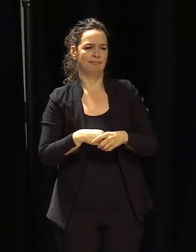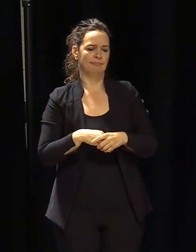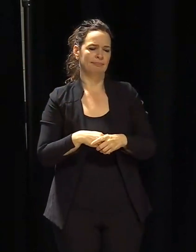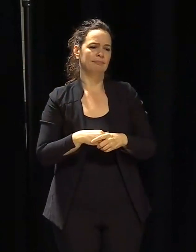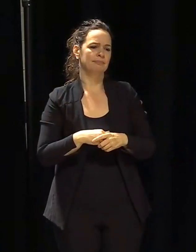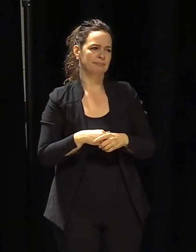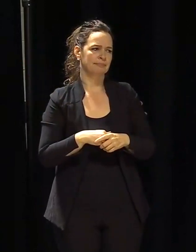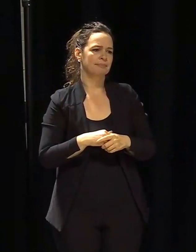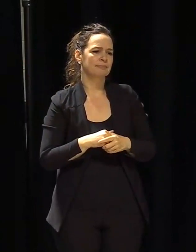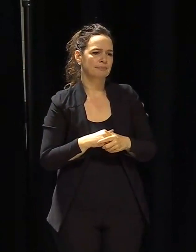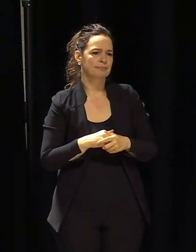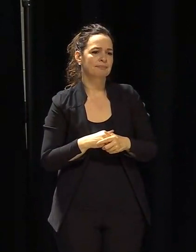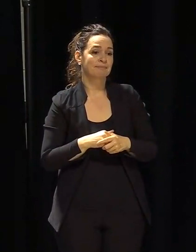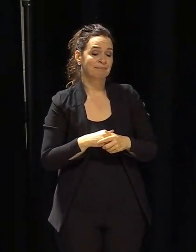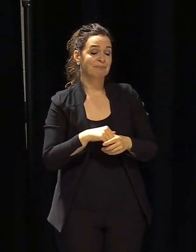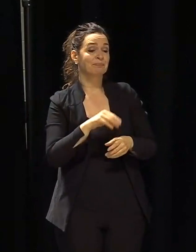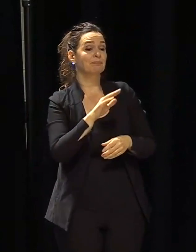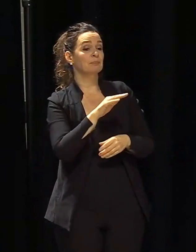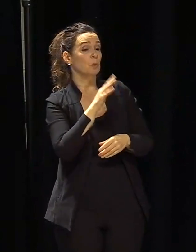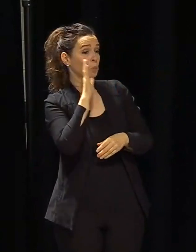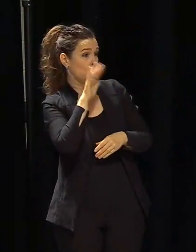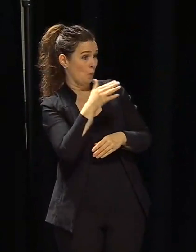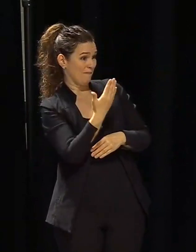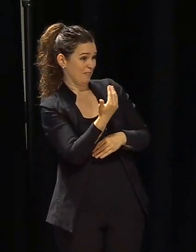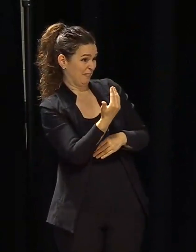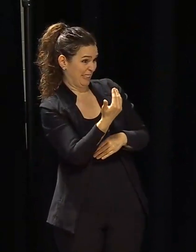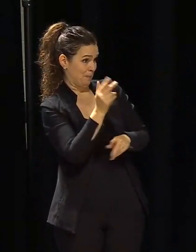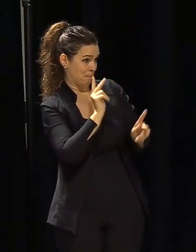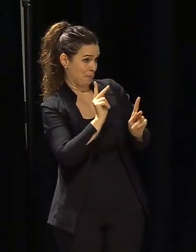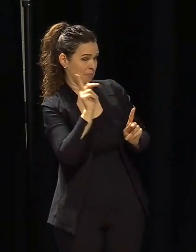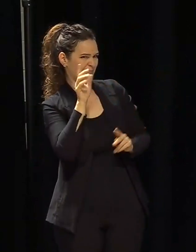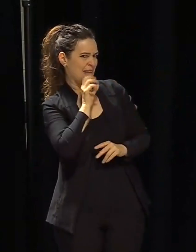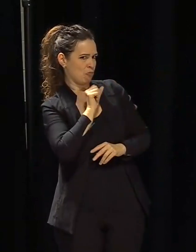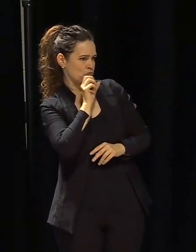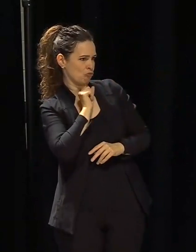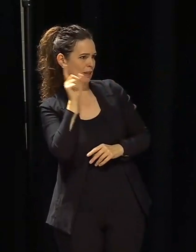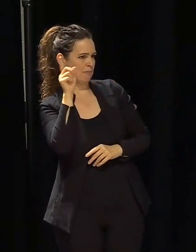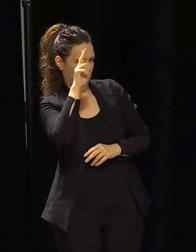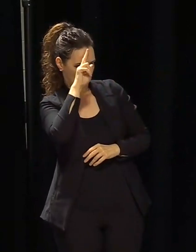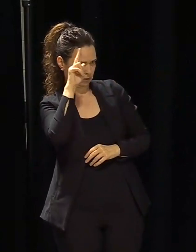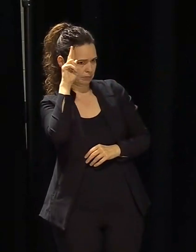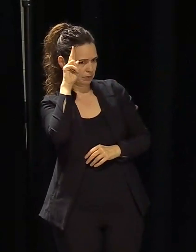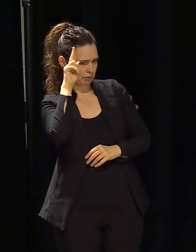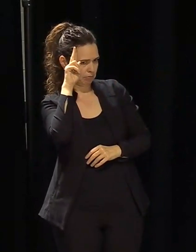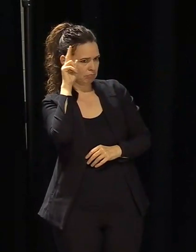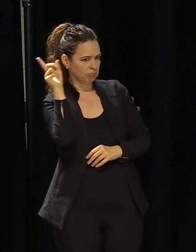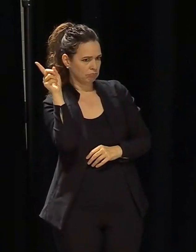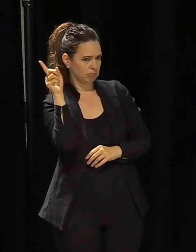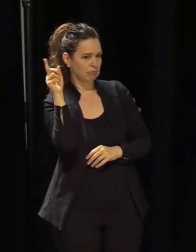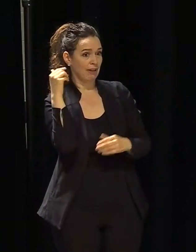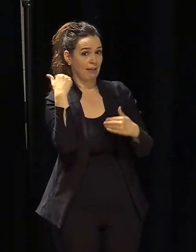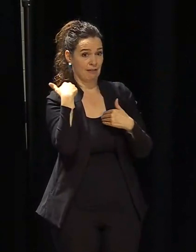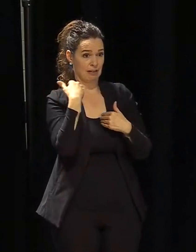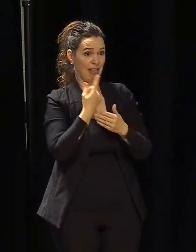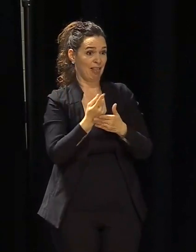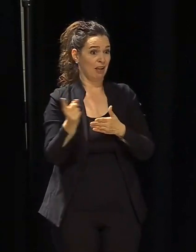Just knowing how many cases we had last week, that could be, the number could be double in 3 or 4